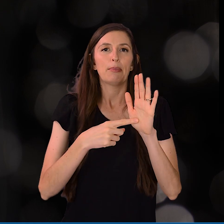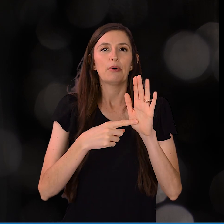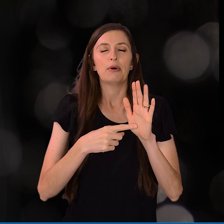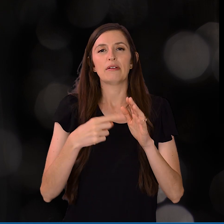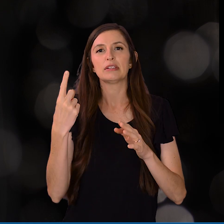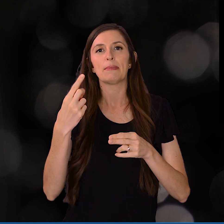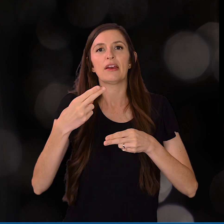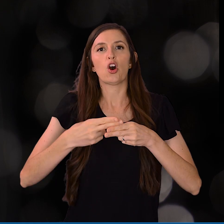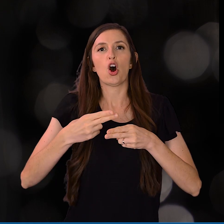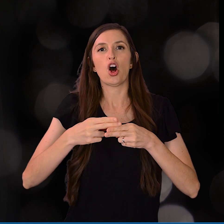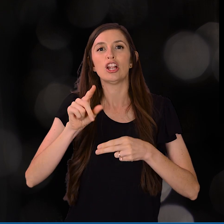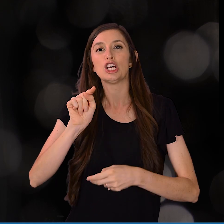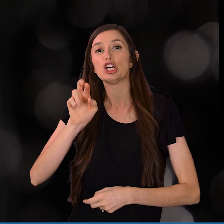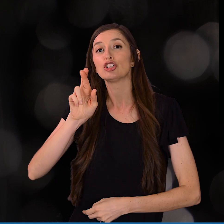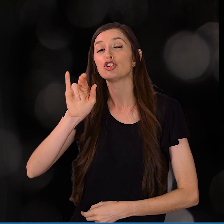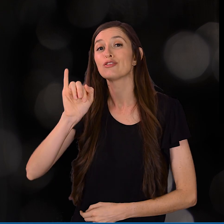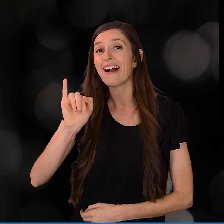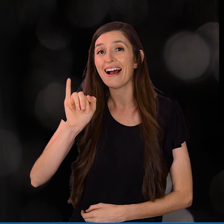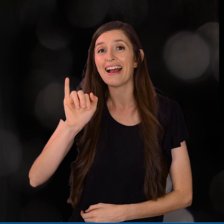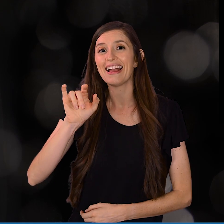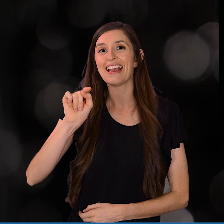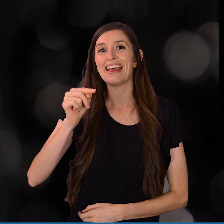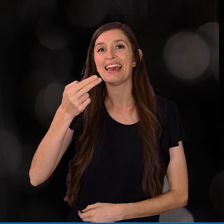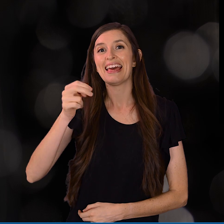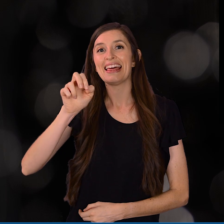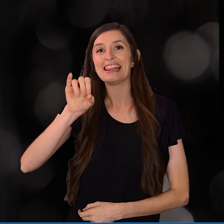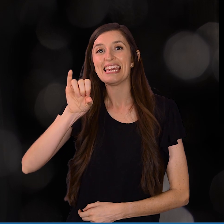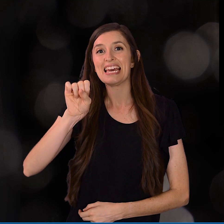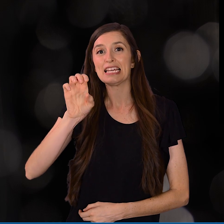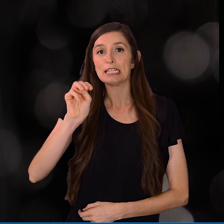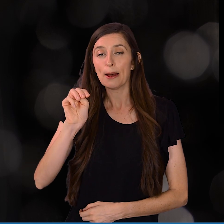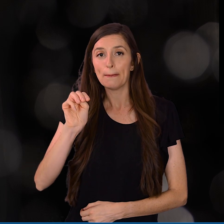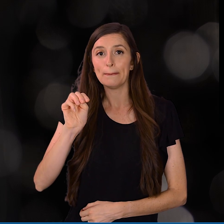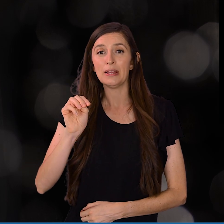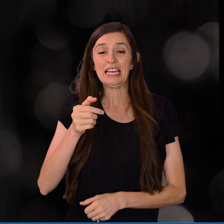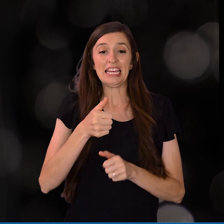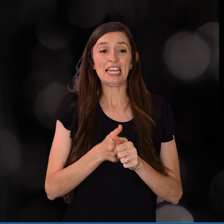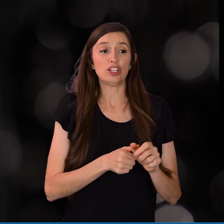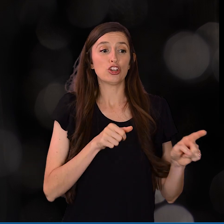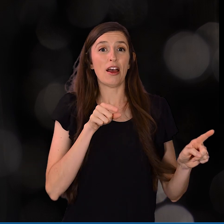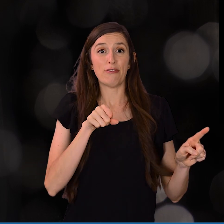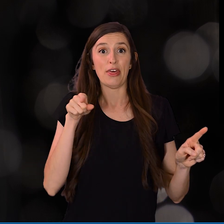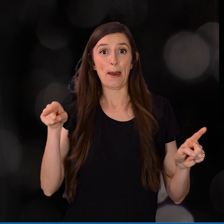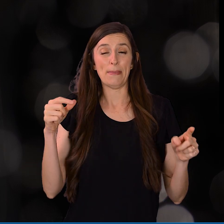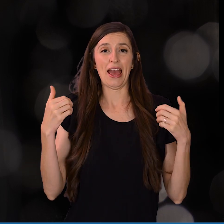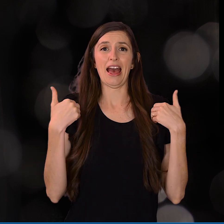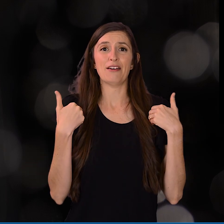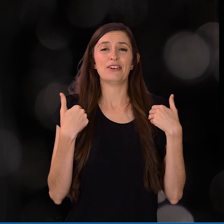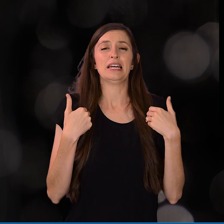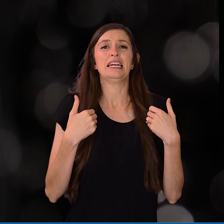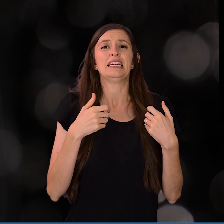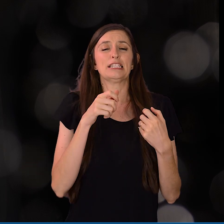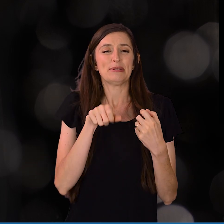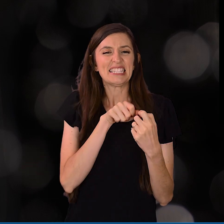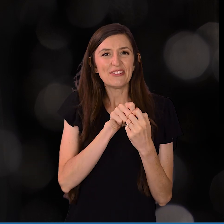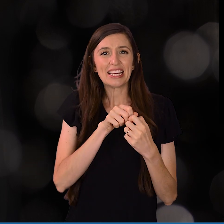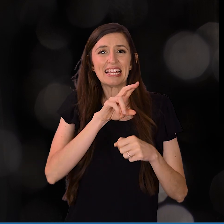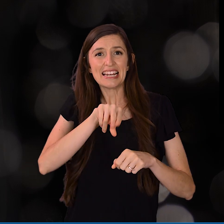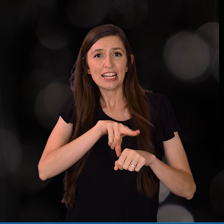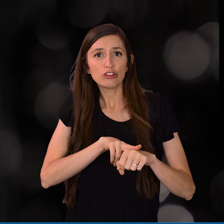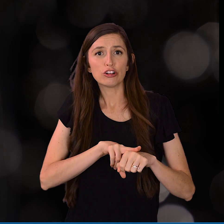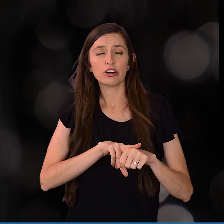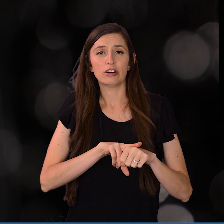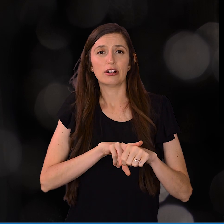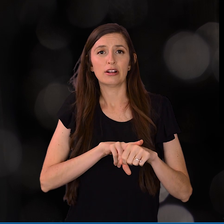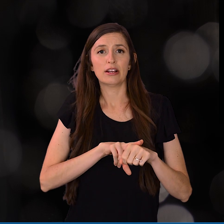an example of tritheism. Peter, James, and John, each with their own distinct nature. They're not only distinct